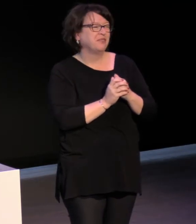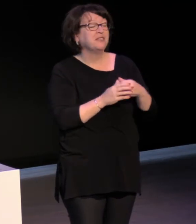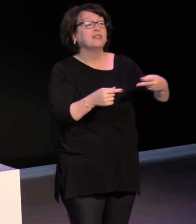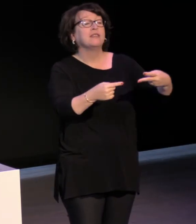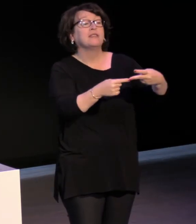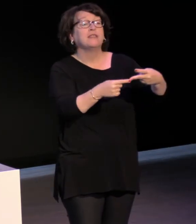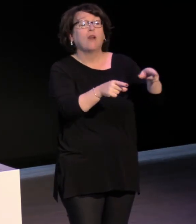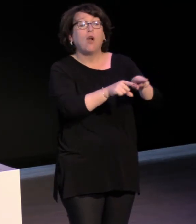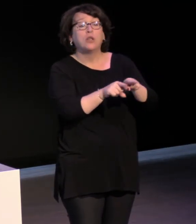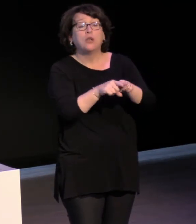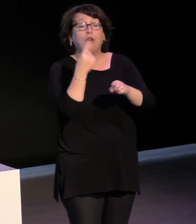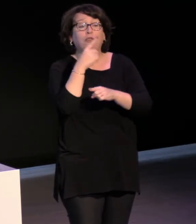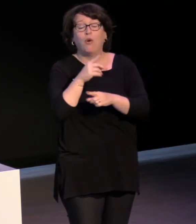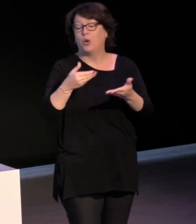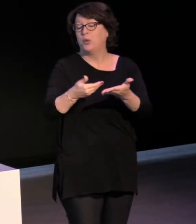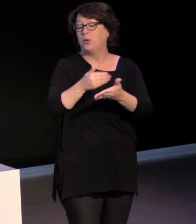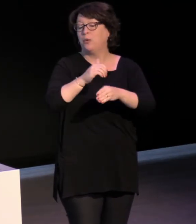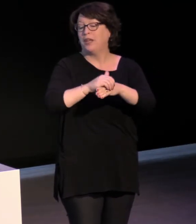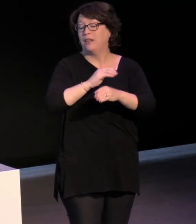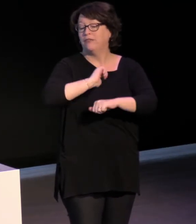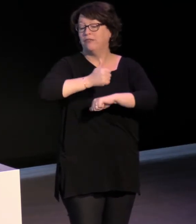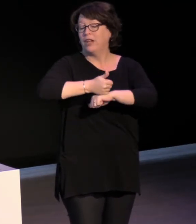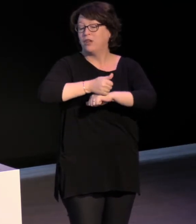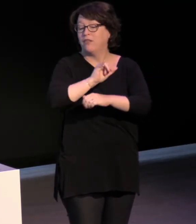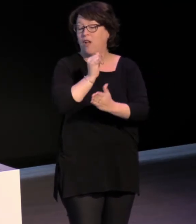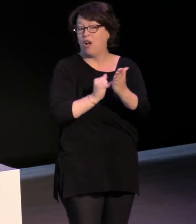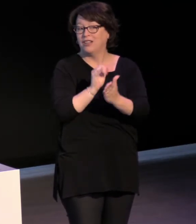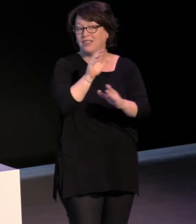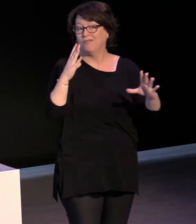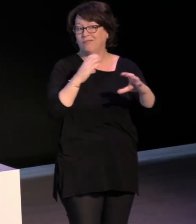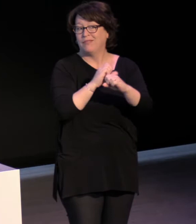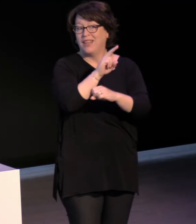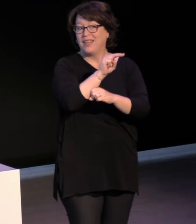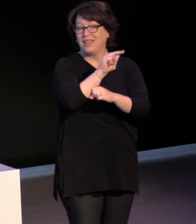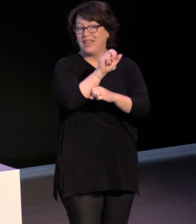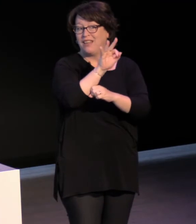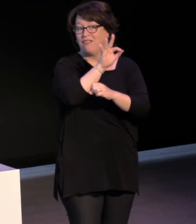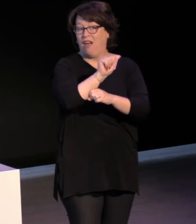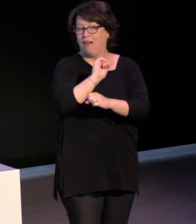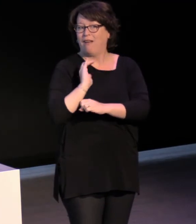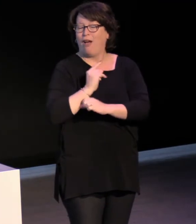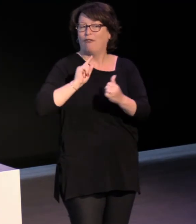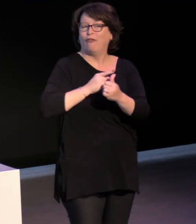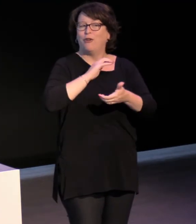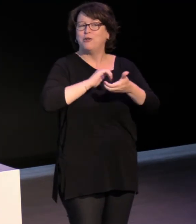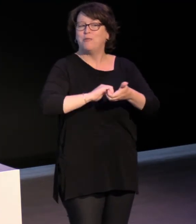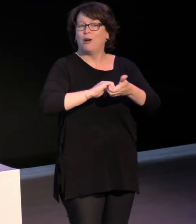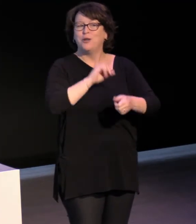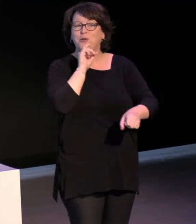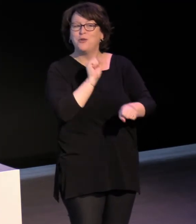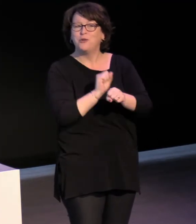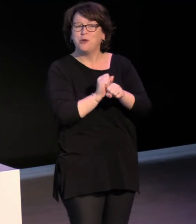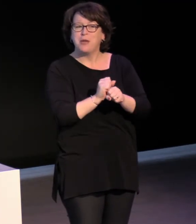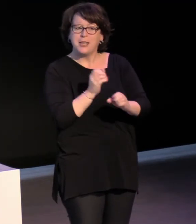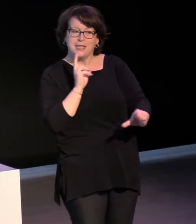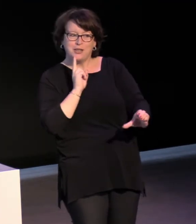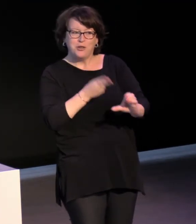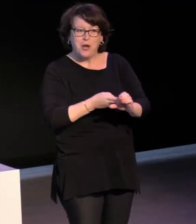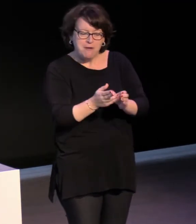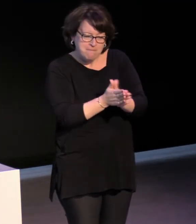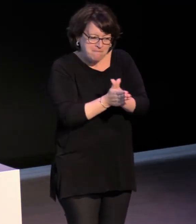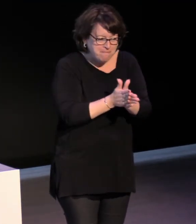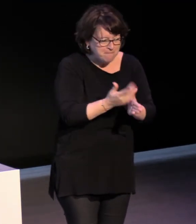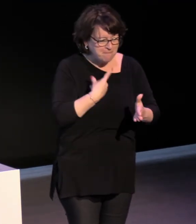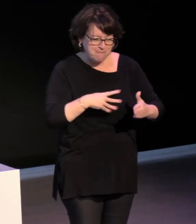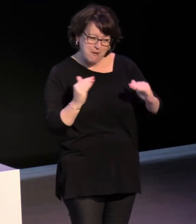And then also for the New England Foundation for the Arts, NEFA, who are one of our very first partners that really jumped on board and said, this is our work, we're